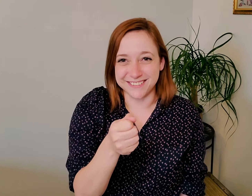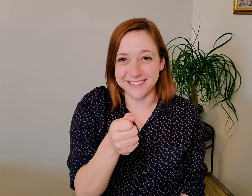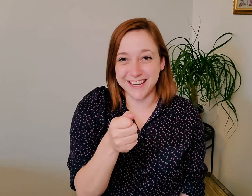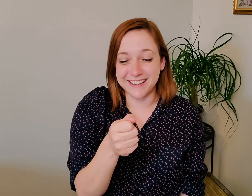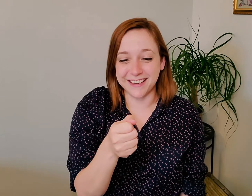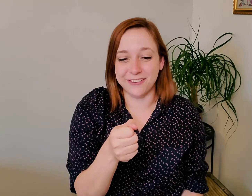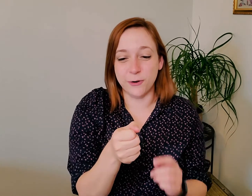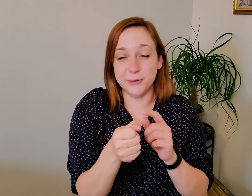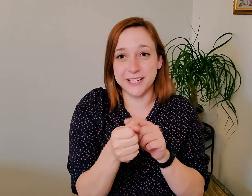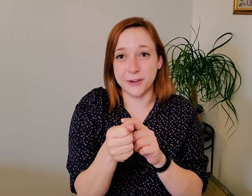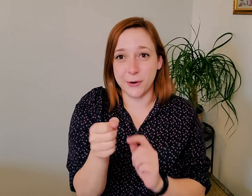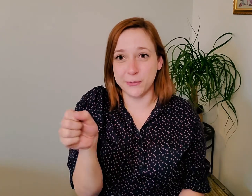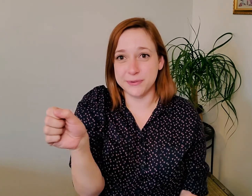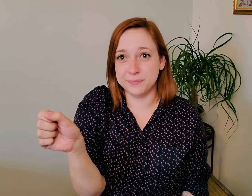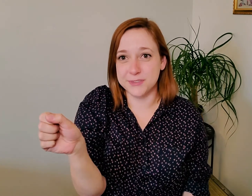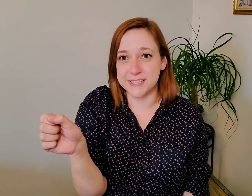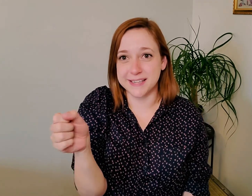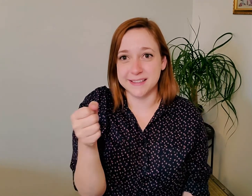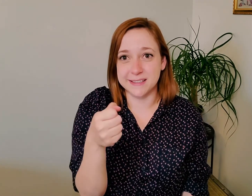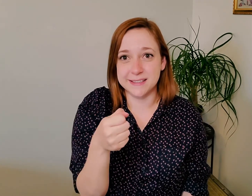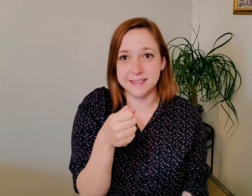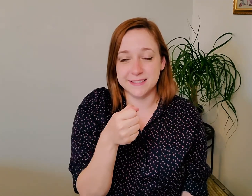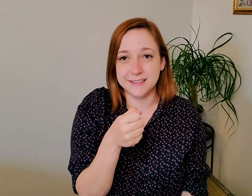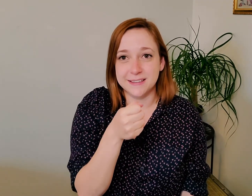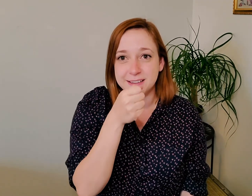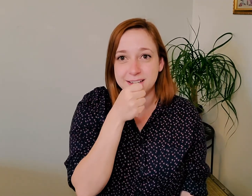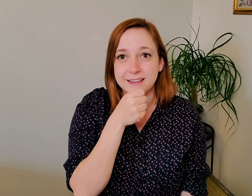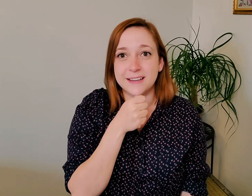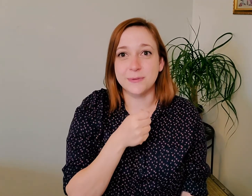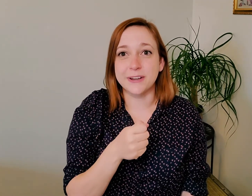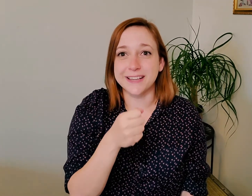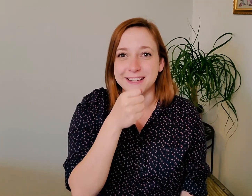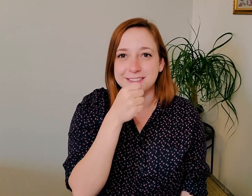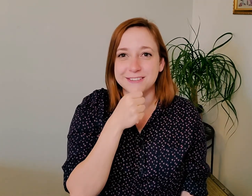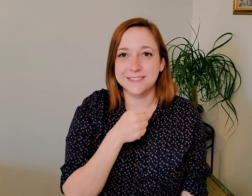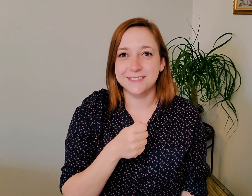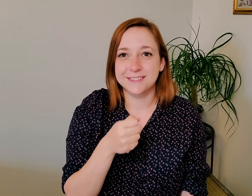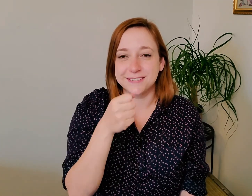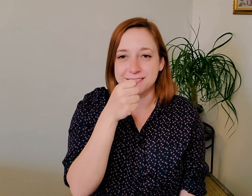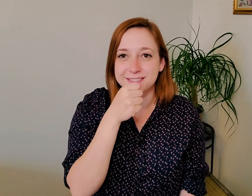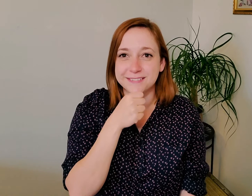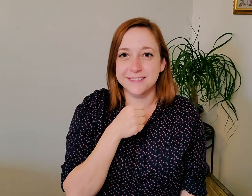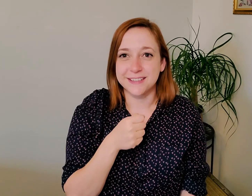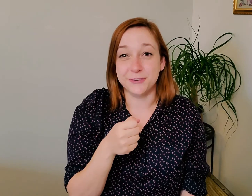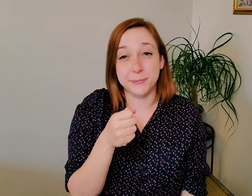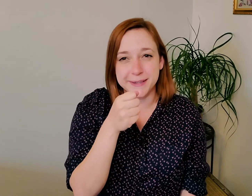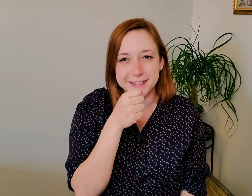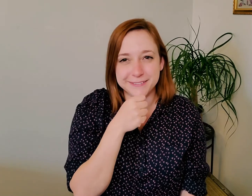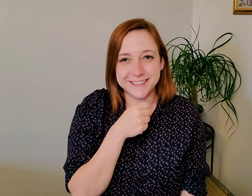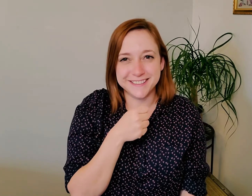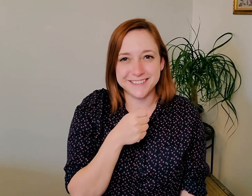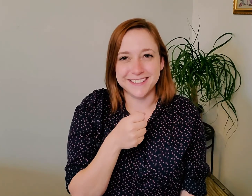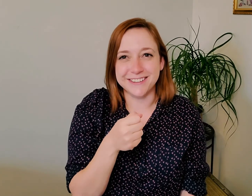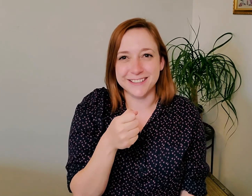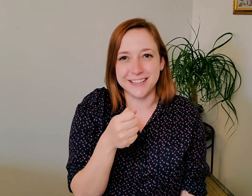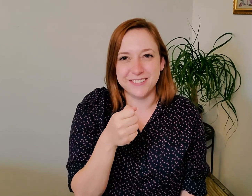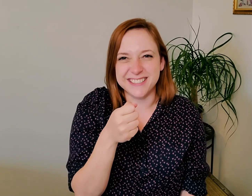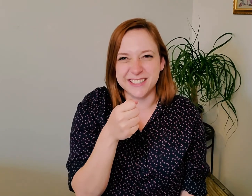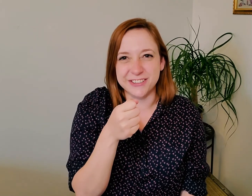take, like we're holding a cone, just like this, and we go like that. If you really want to do it, you can even stick your tongue